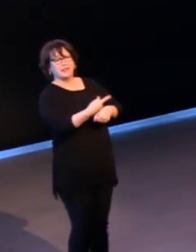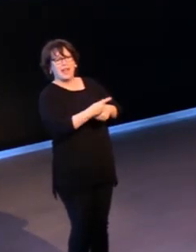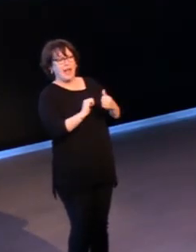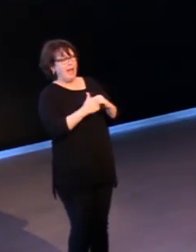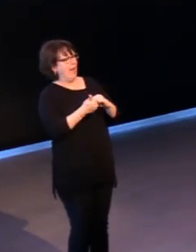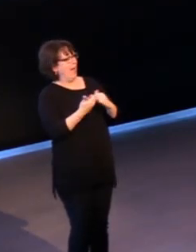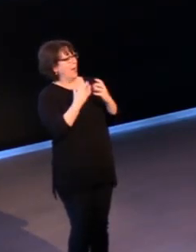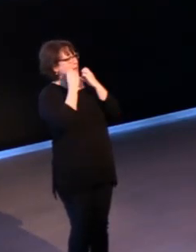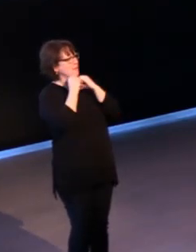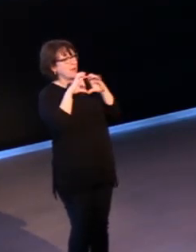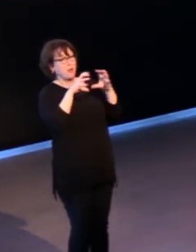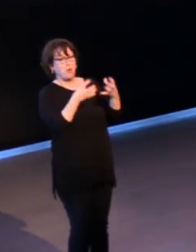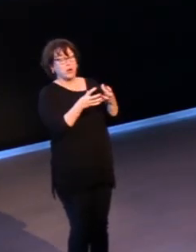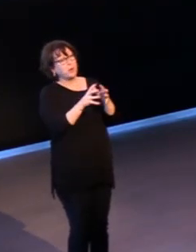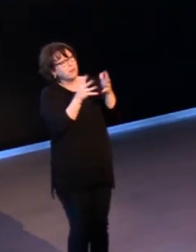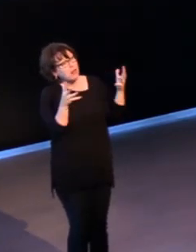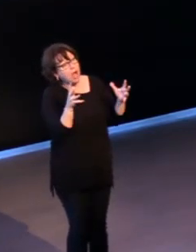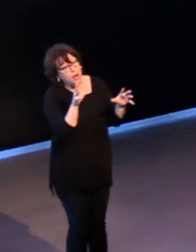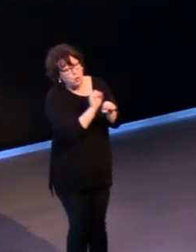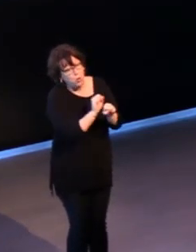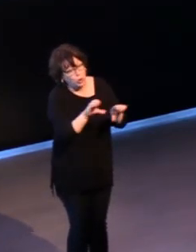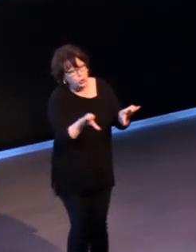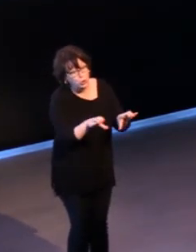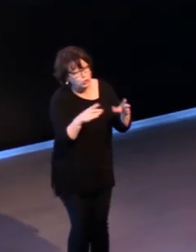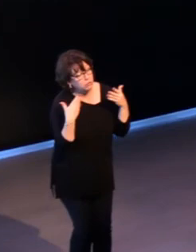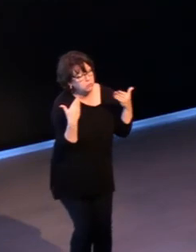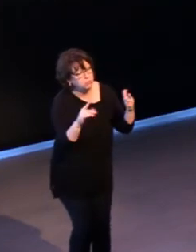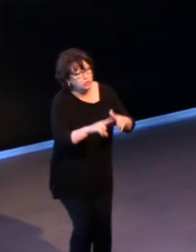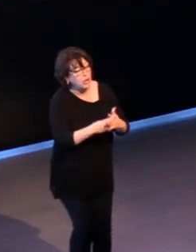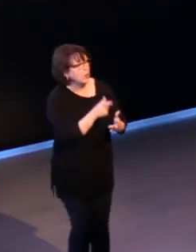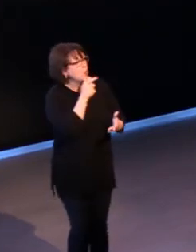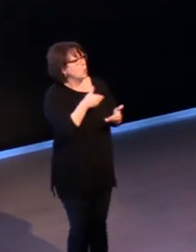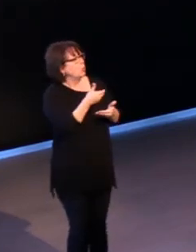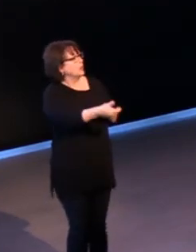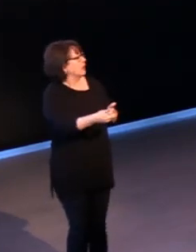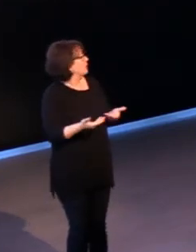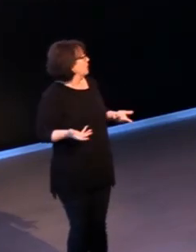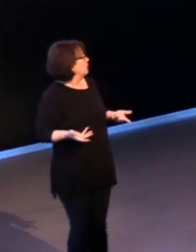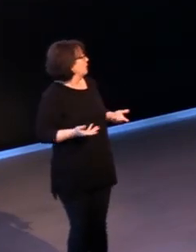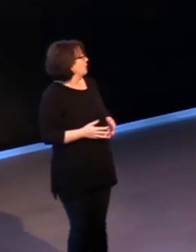So we've got a lot of work to do, so let's get to work. Who's up next? Should we?